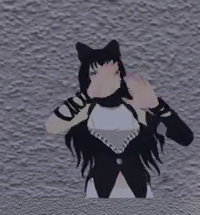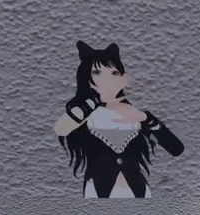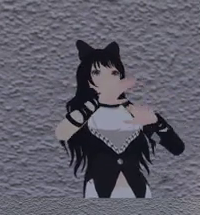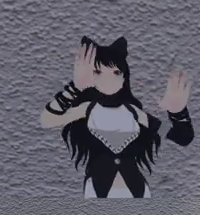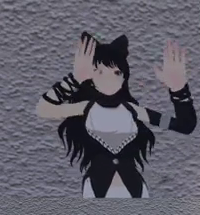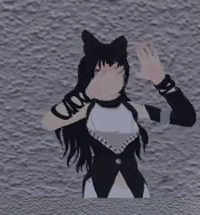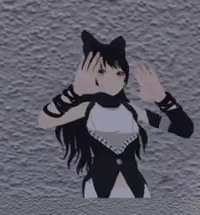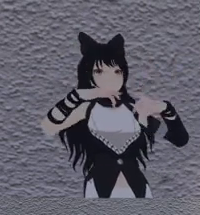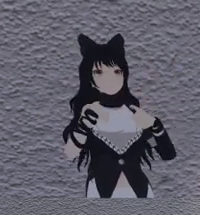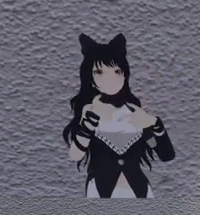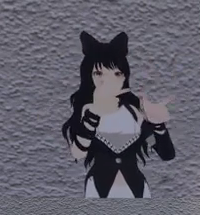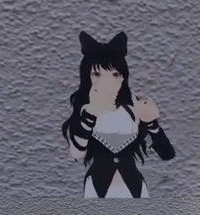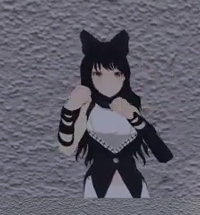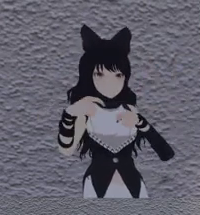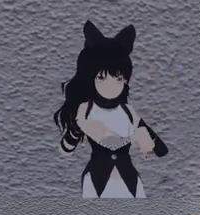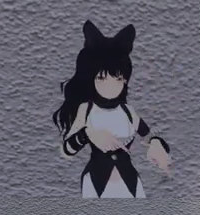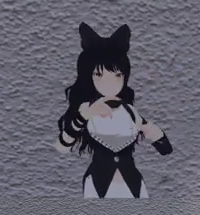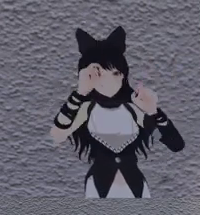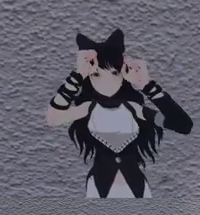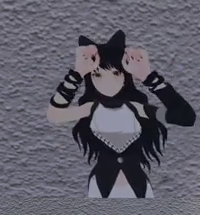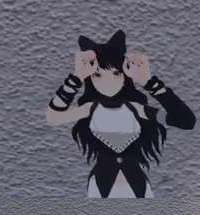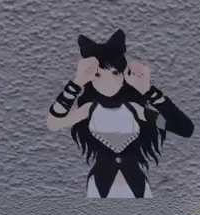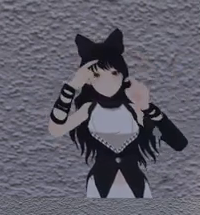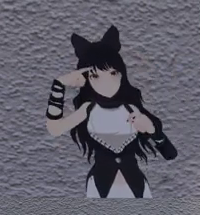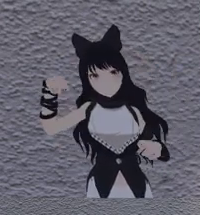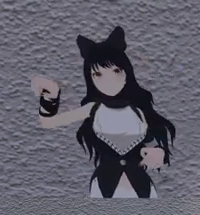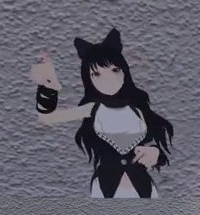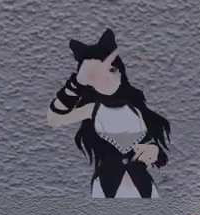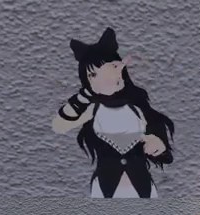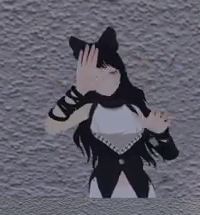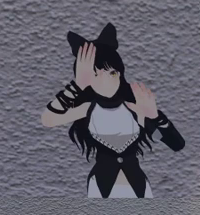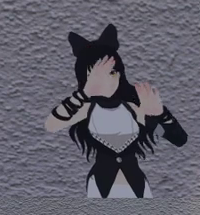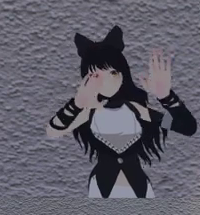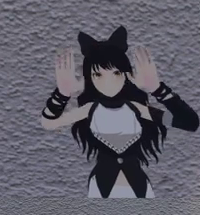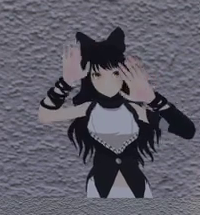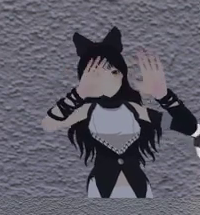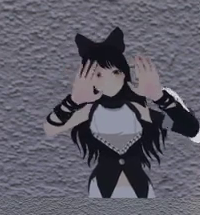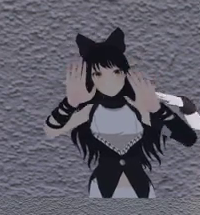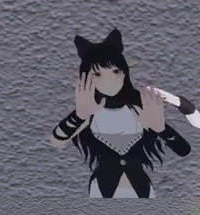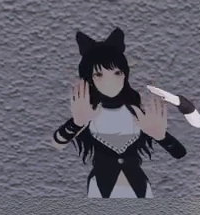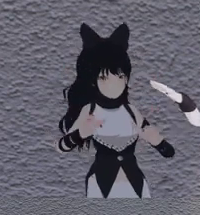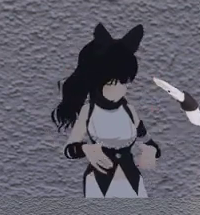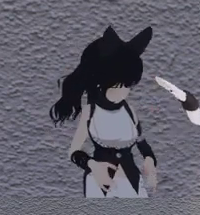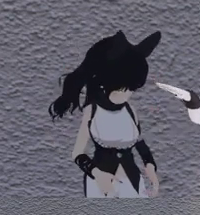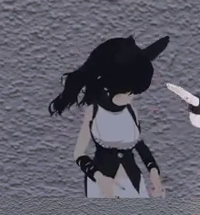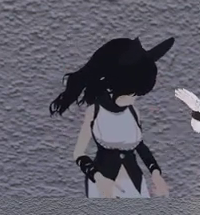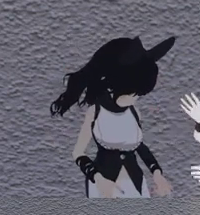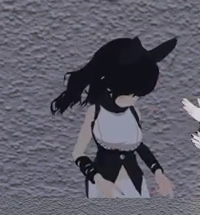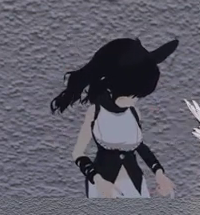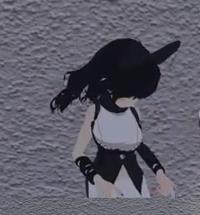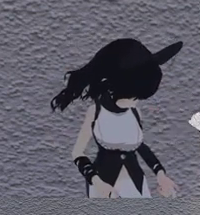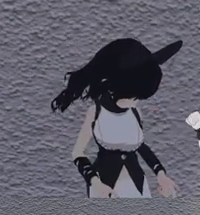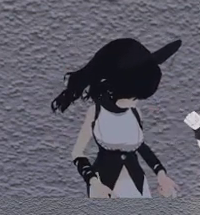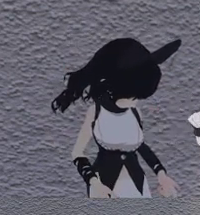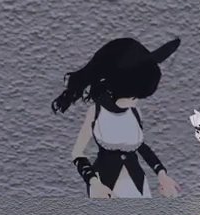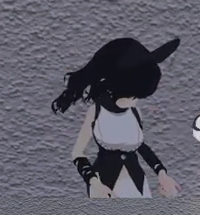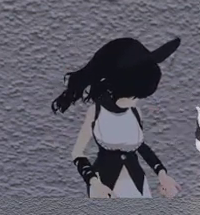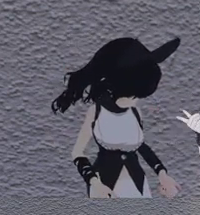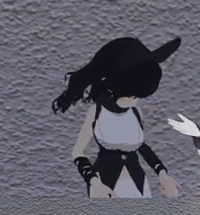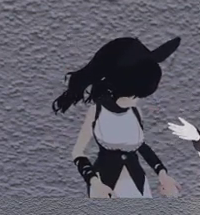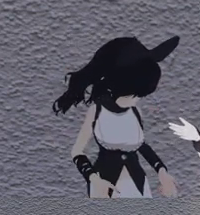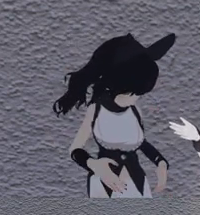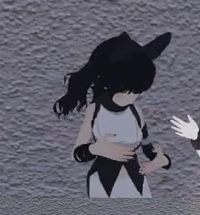Geez, this is the second time that this happened, but don't worry. I'll be fast with this next one. Don't worry. You want to